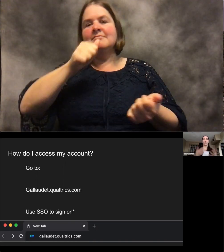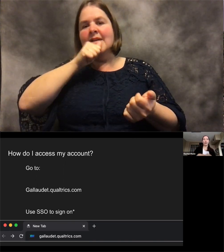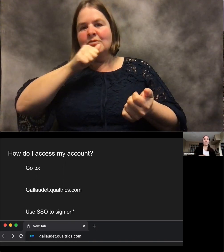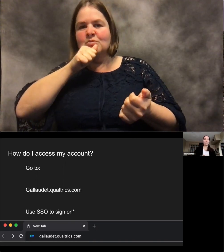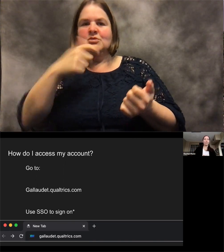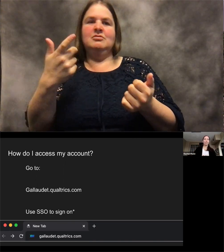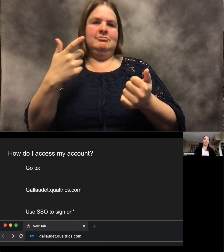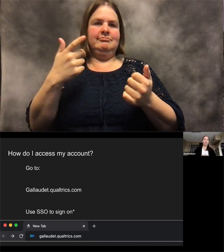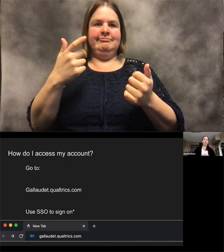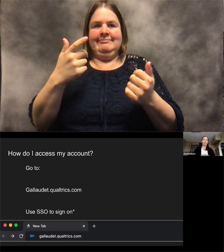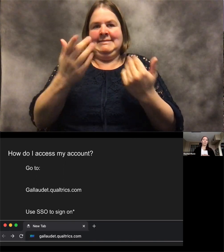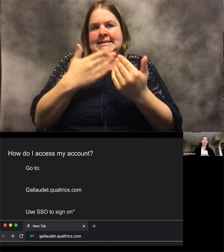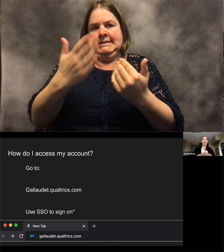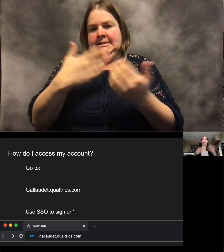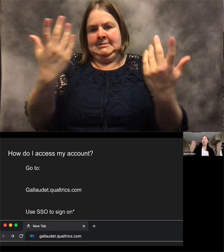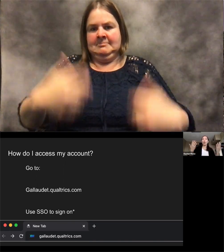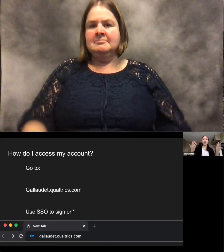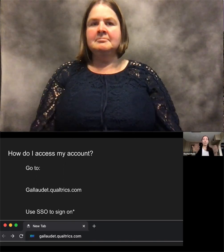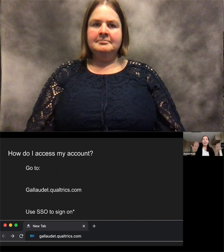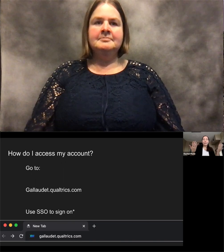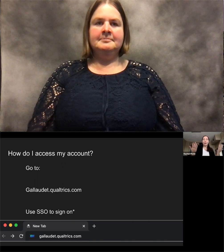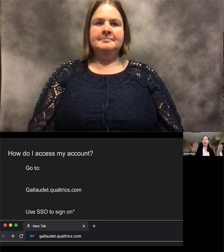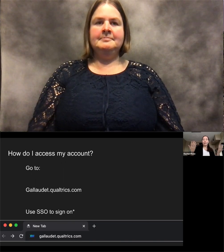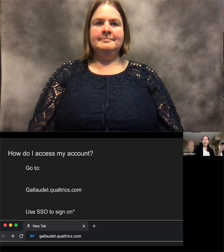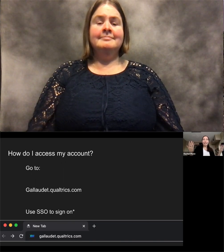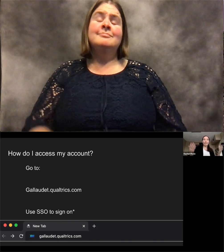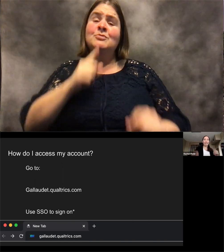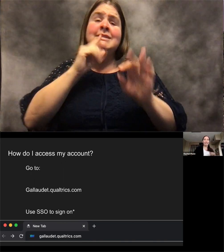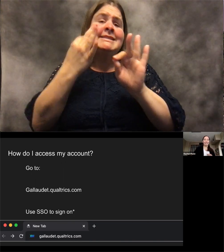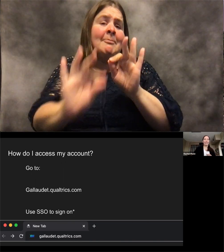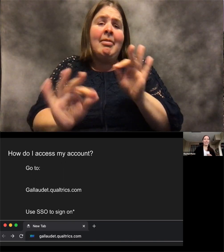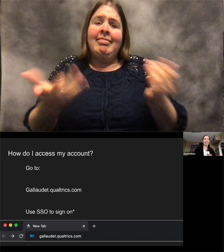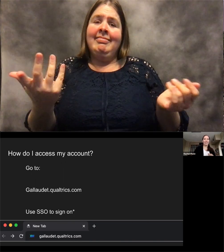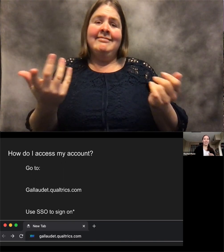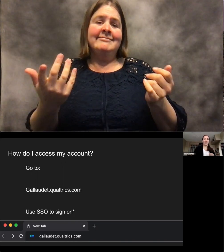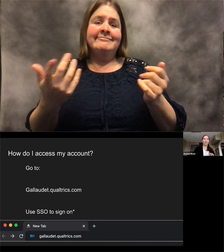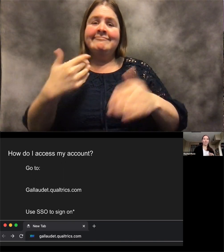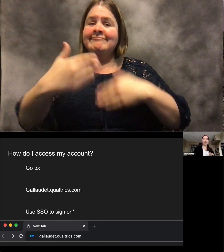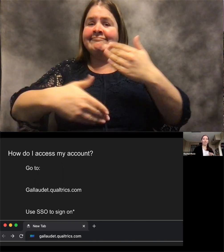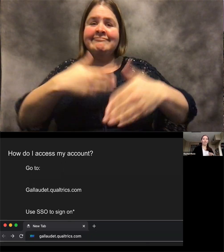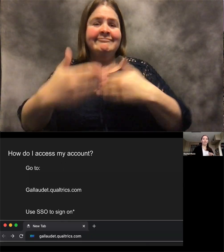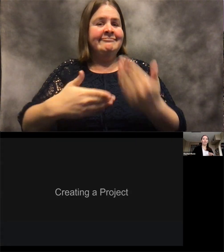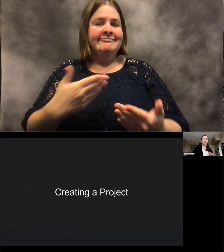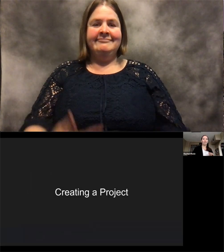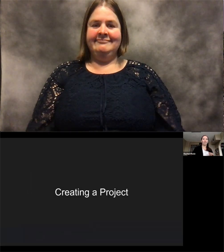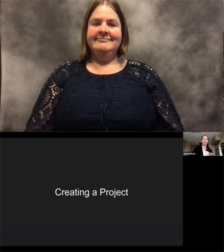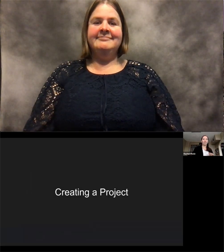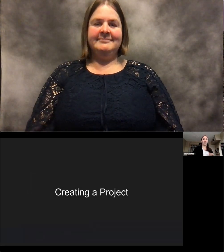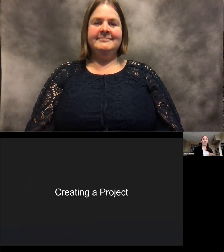order to sign on. So simple, easy.